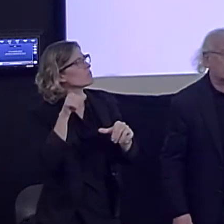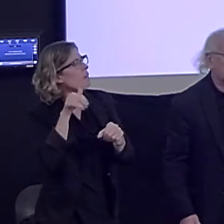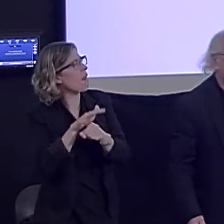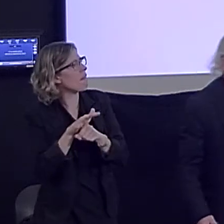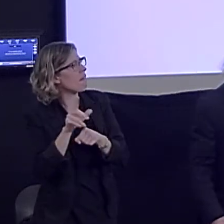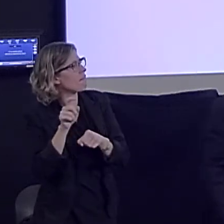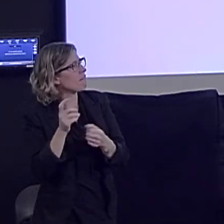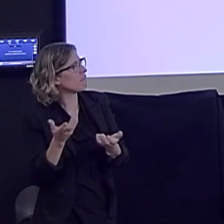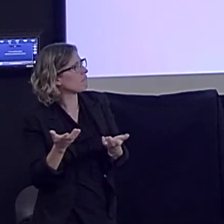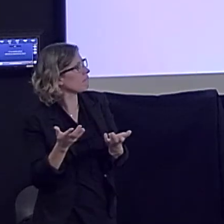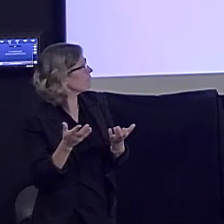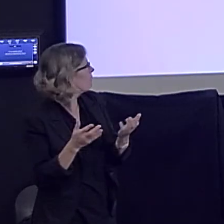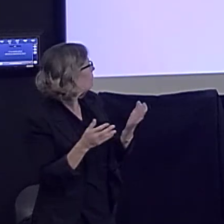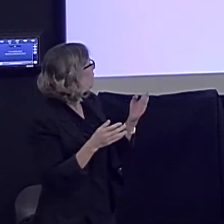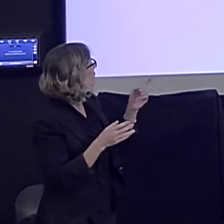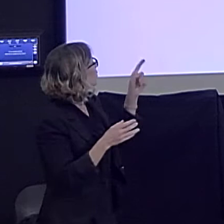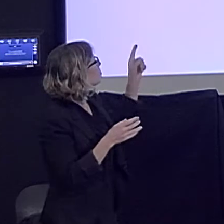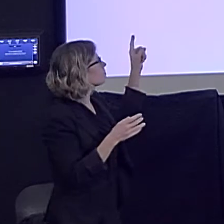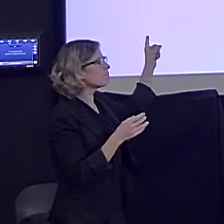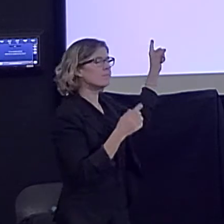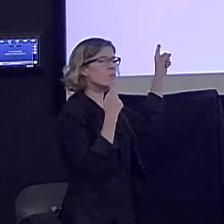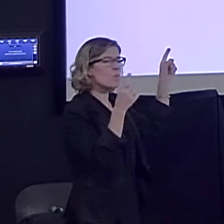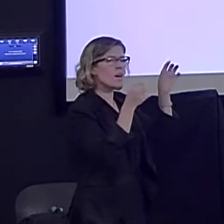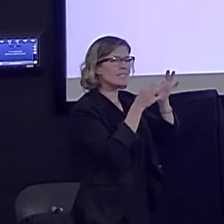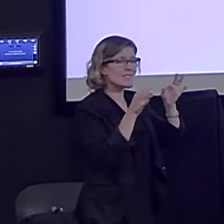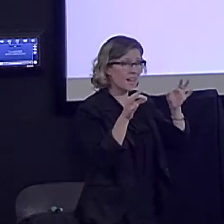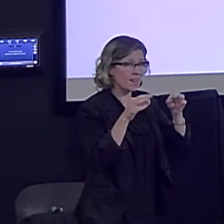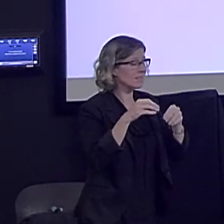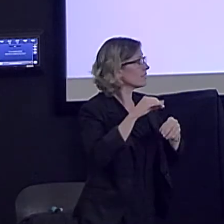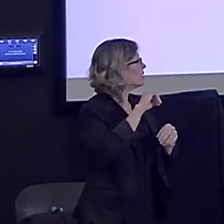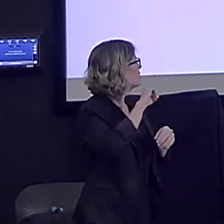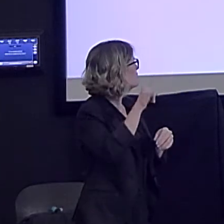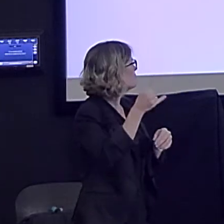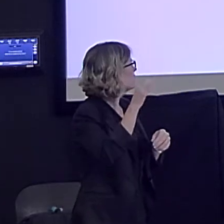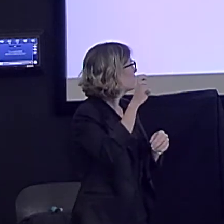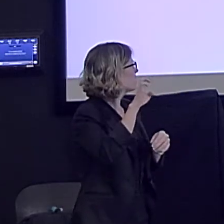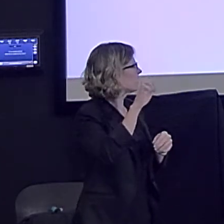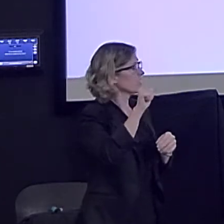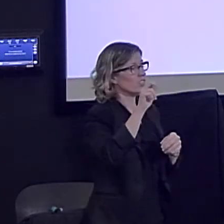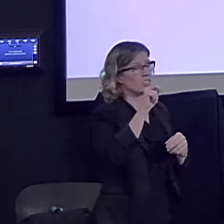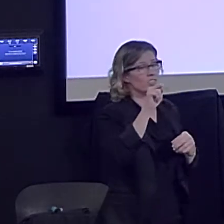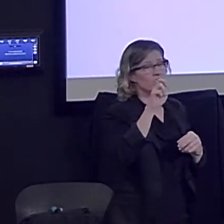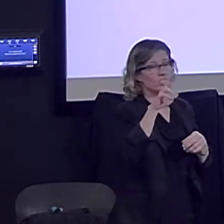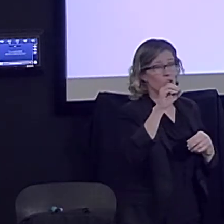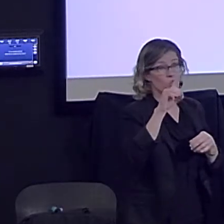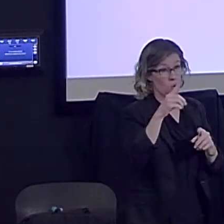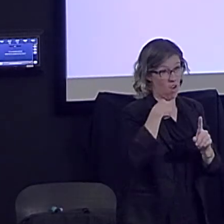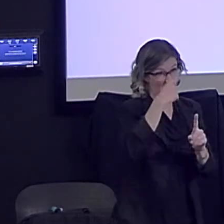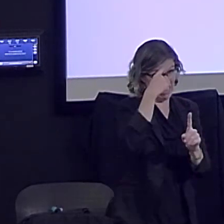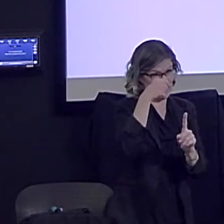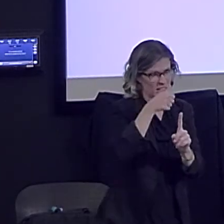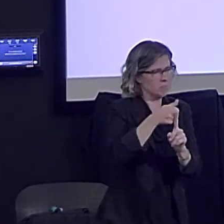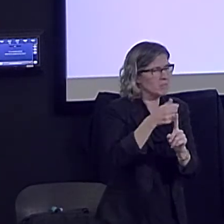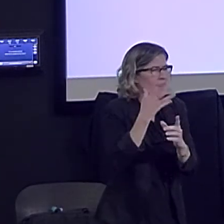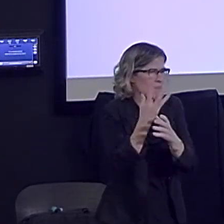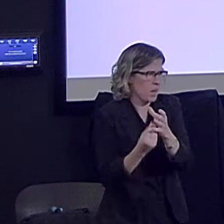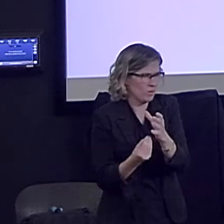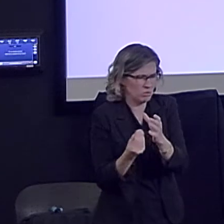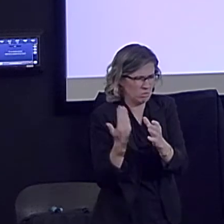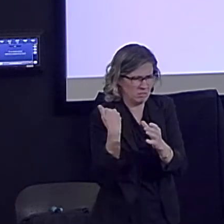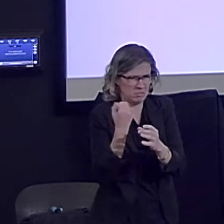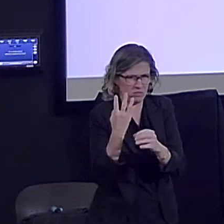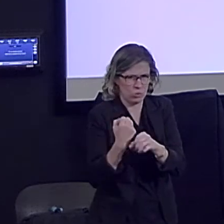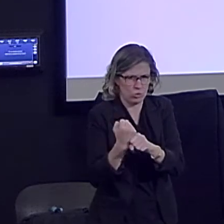Here is a sentence written by Marc Généraux. Marc Généraux, I think, Marc Généraux died a couple of years